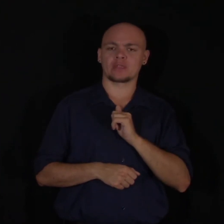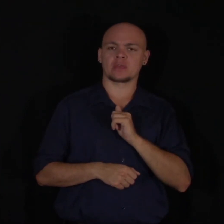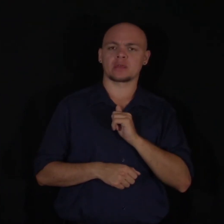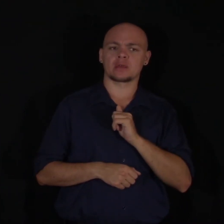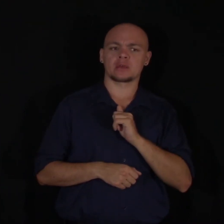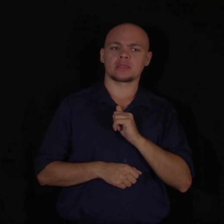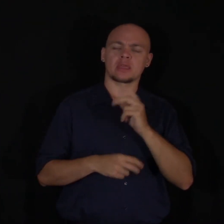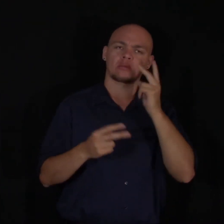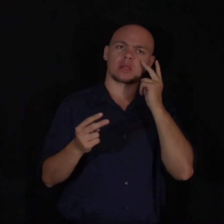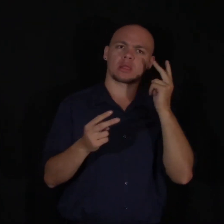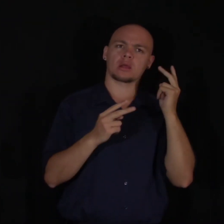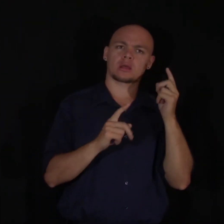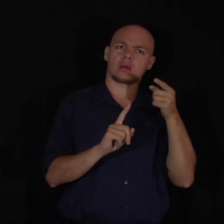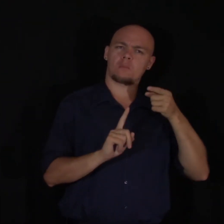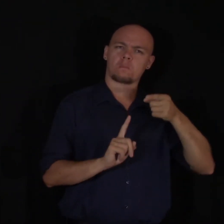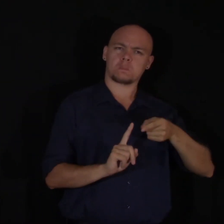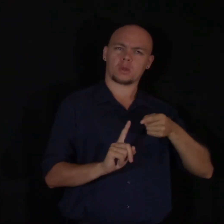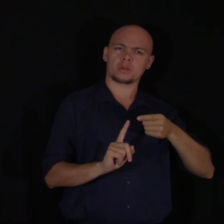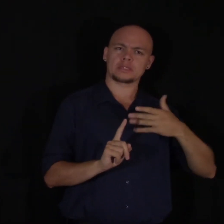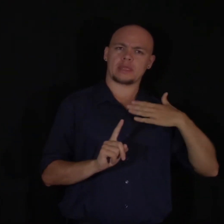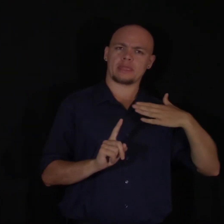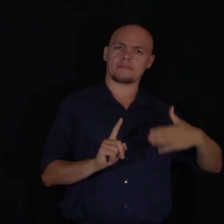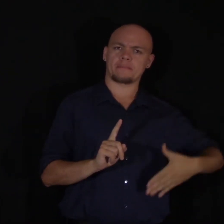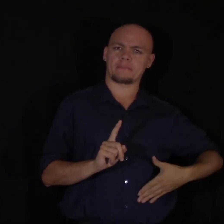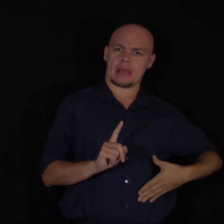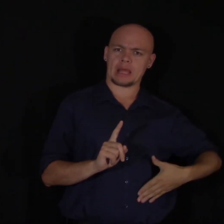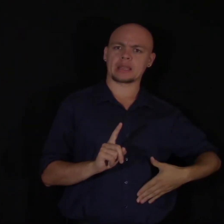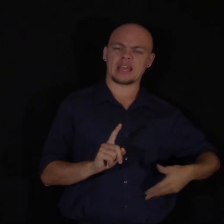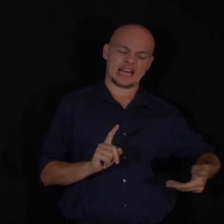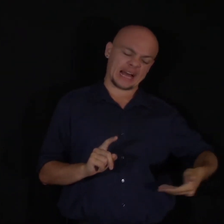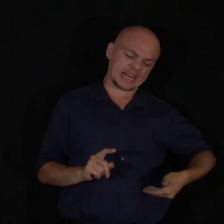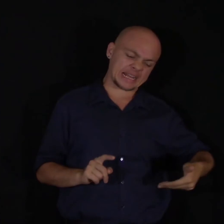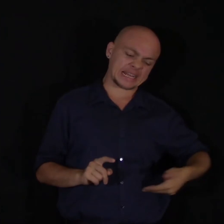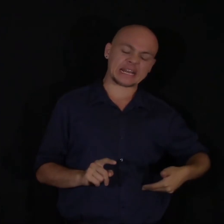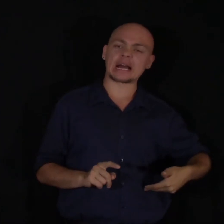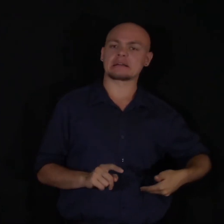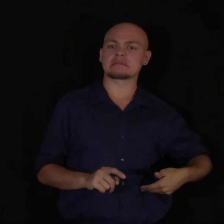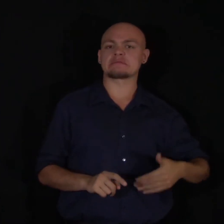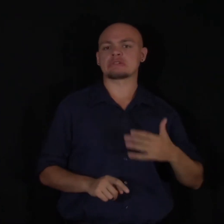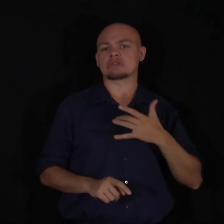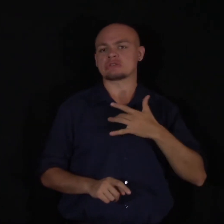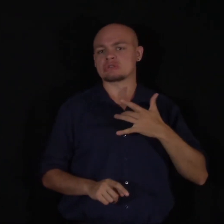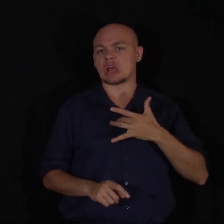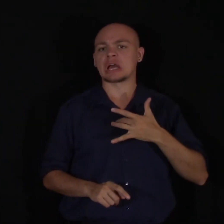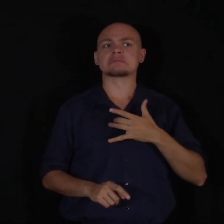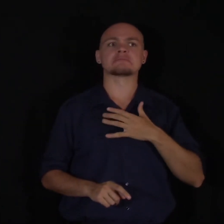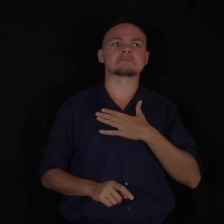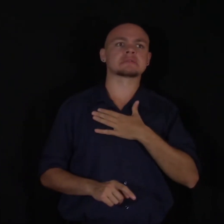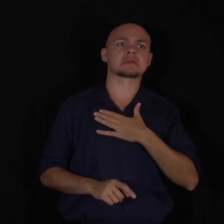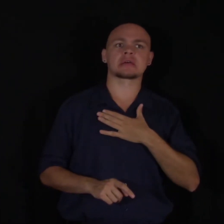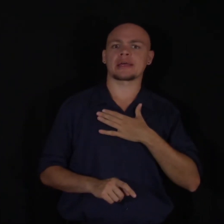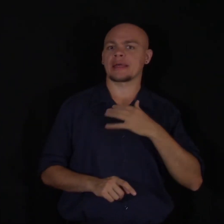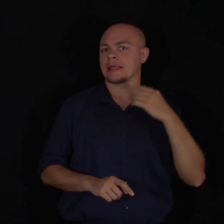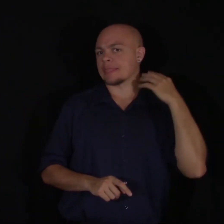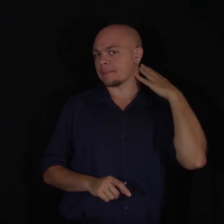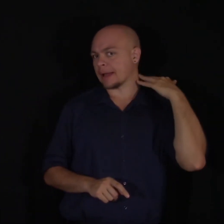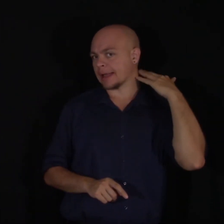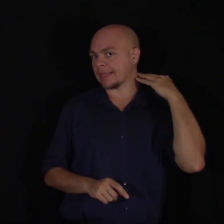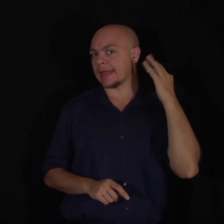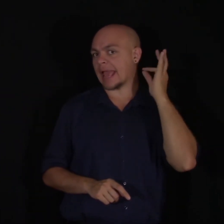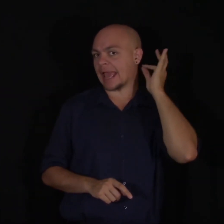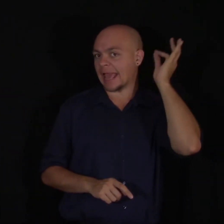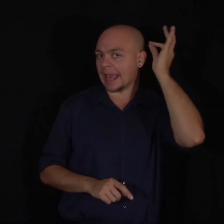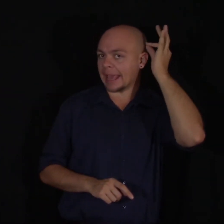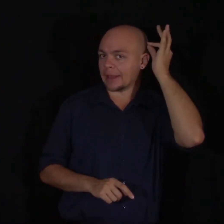point back to some place in their body, a gut feeling, a feeling in their chest, like the hair standing up on the back of their neck.